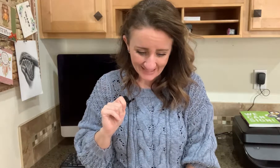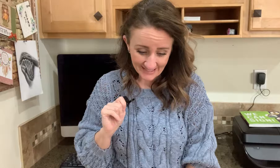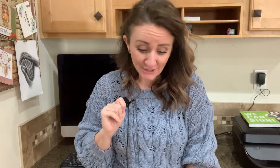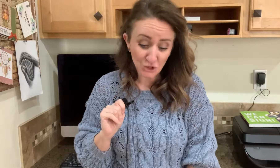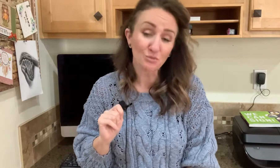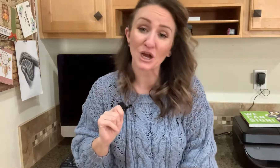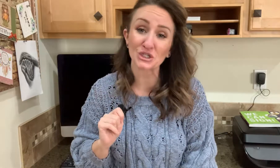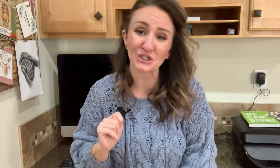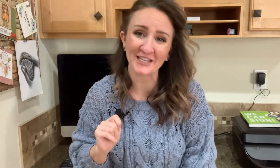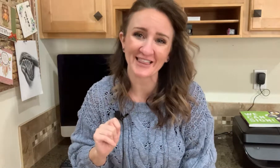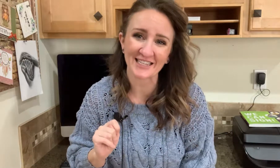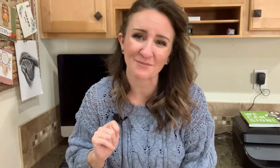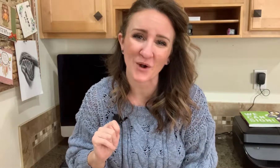Did you brush your teeth this morning?